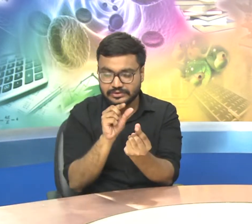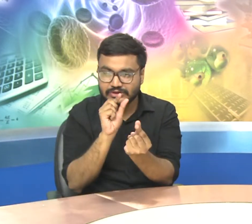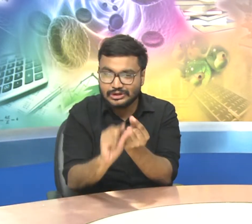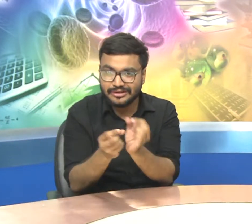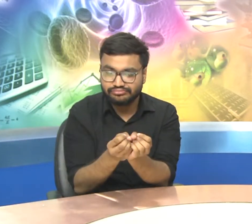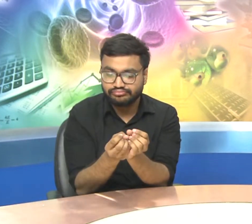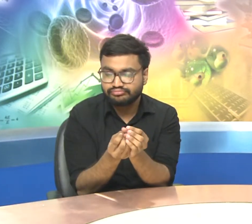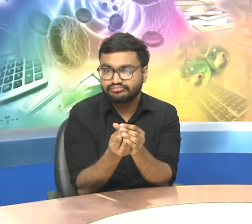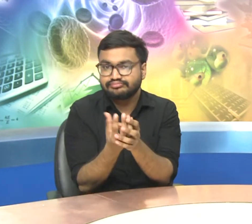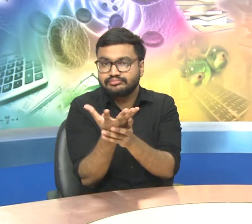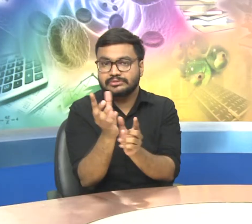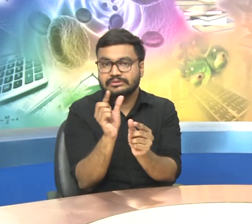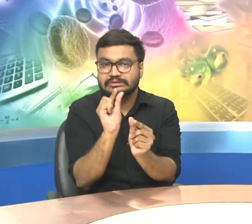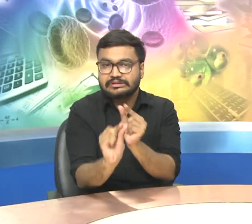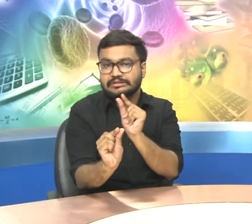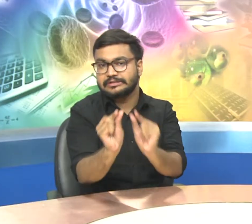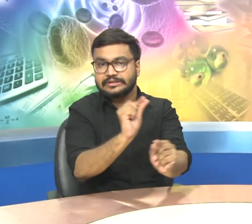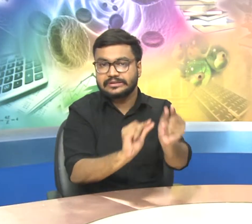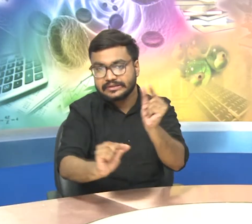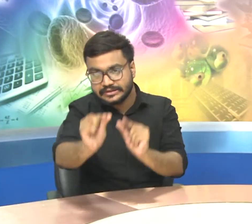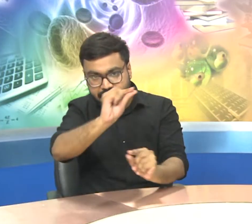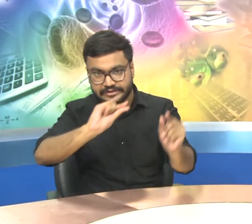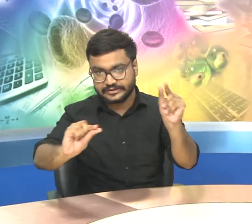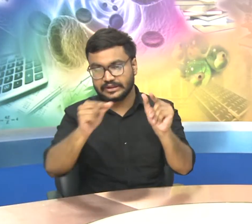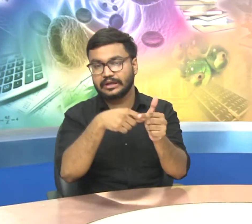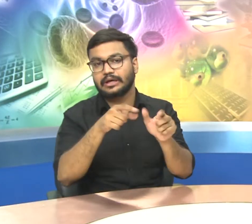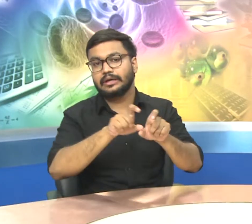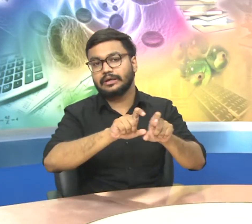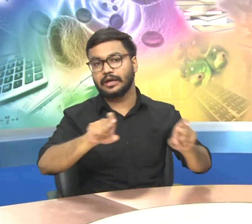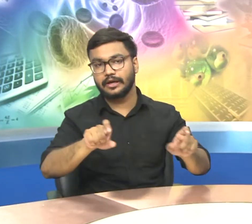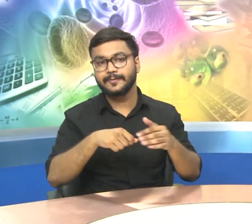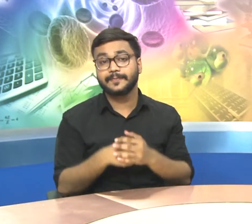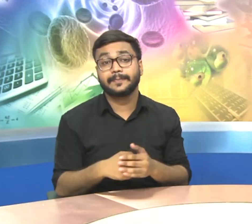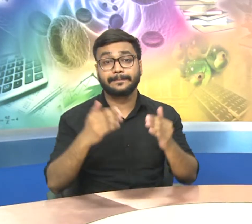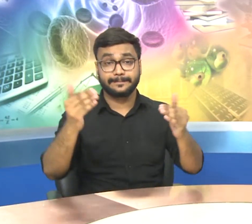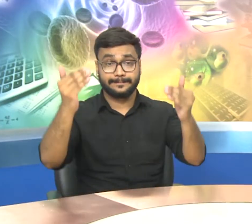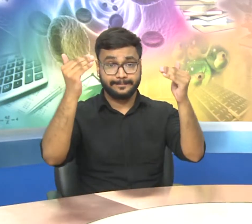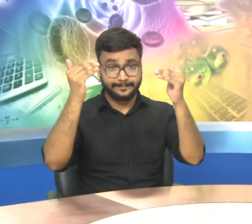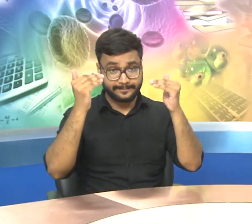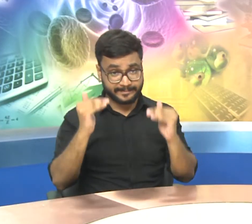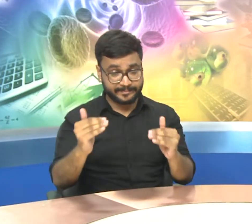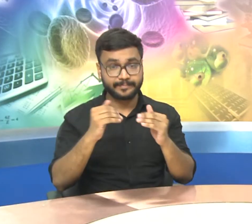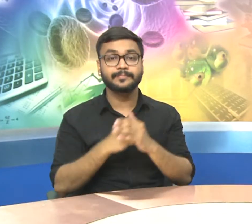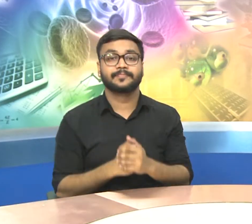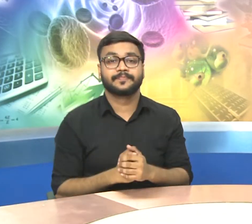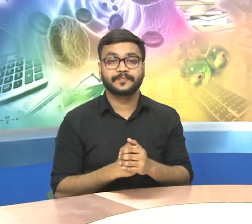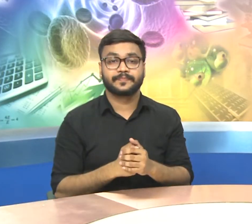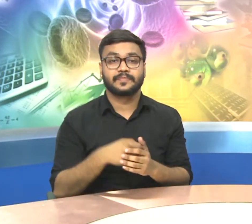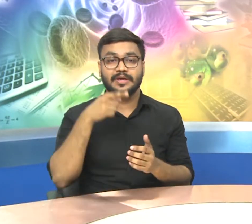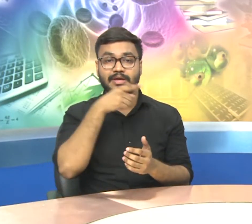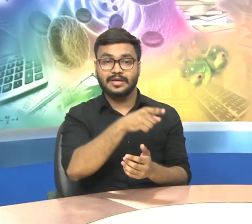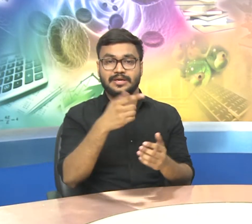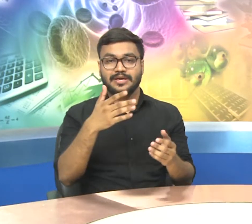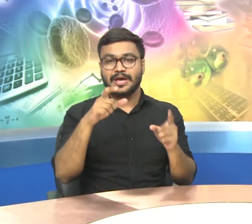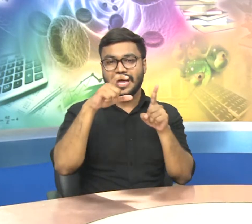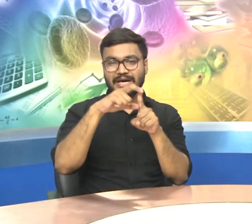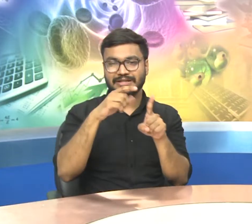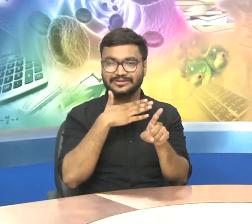acids. And after that, the bacteria and fungi breaks down dead